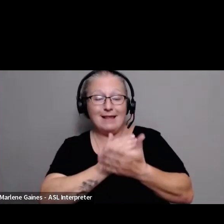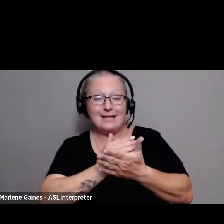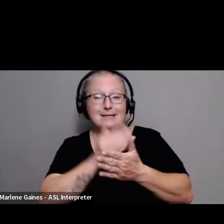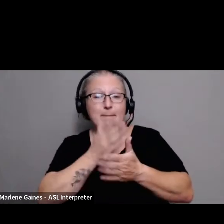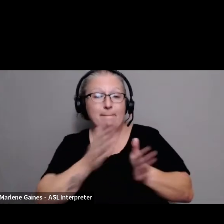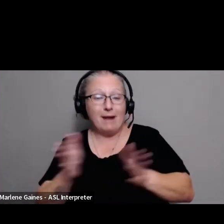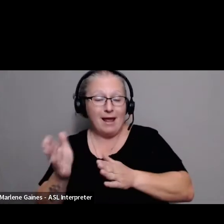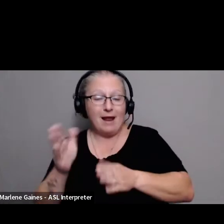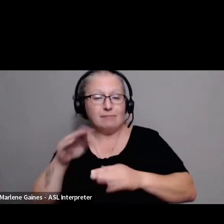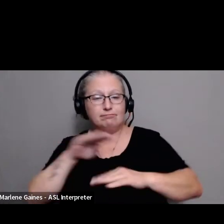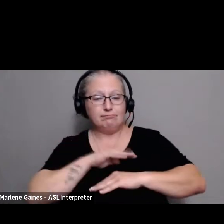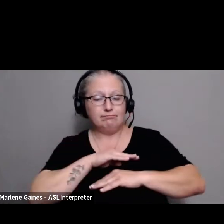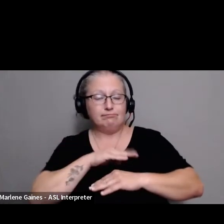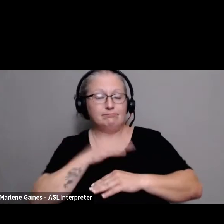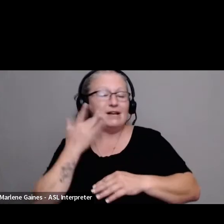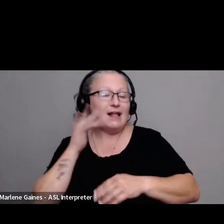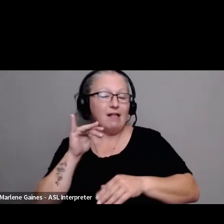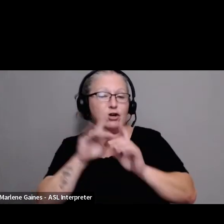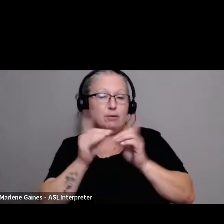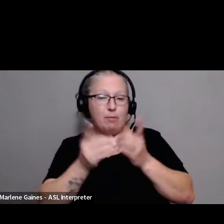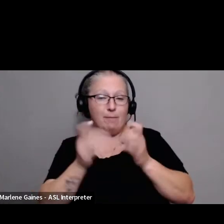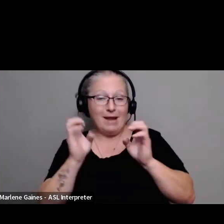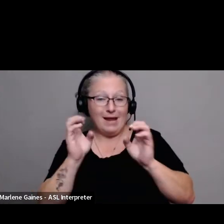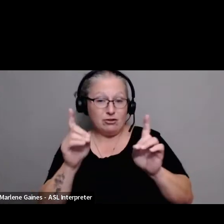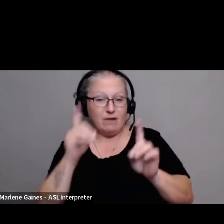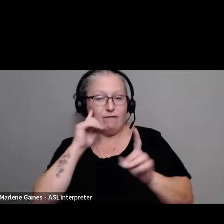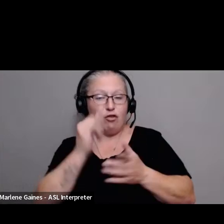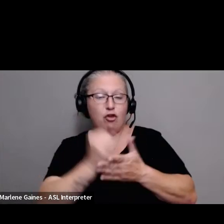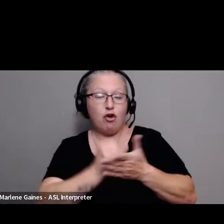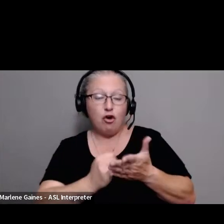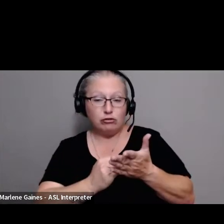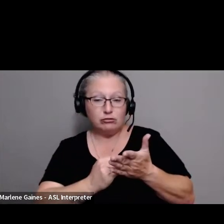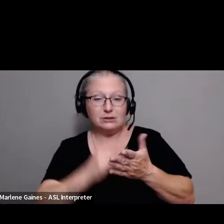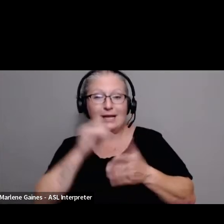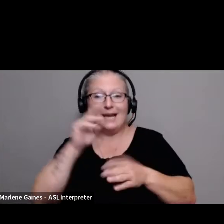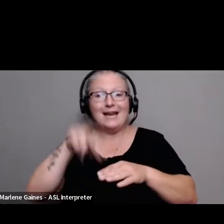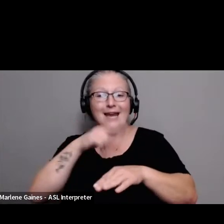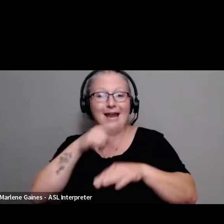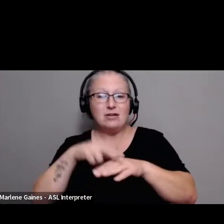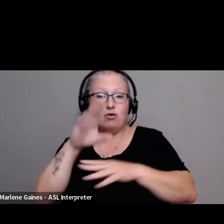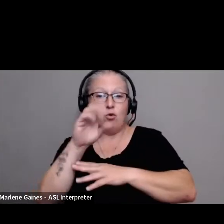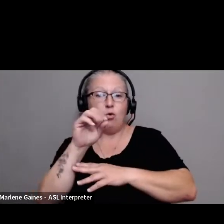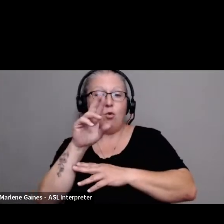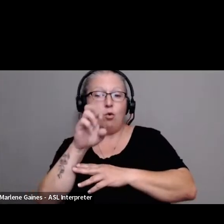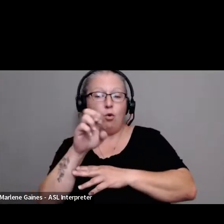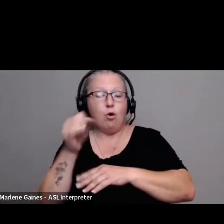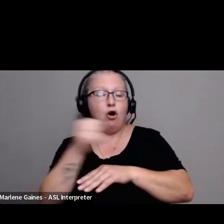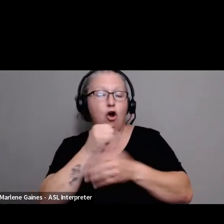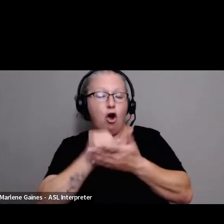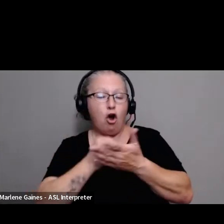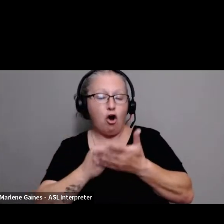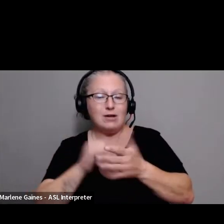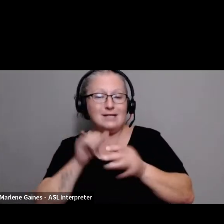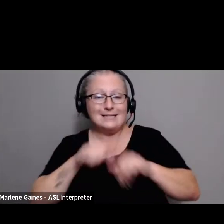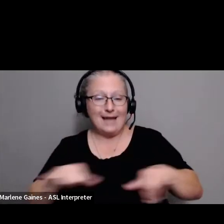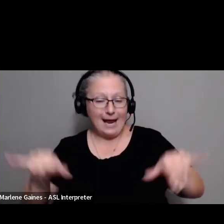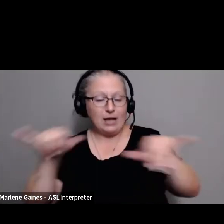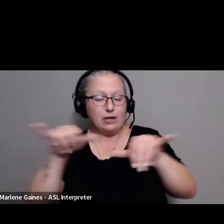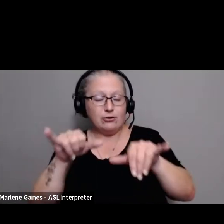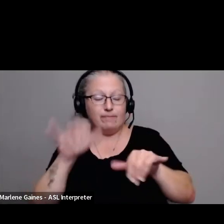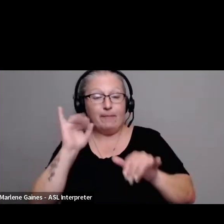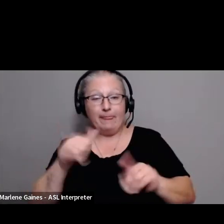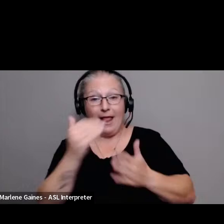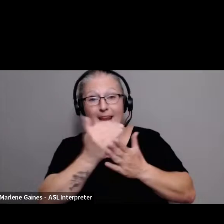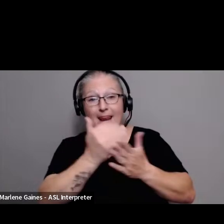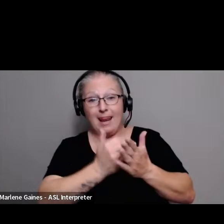satisfy the California Department of Education for the Arts and the National Core Art Standards. These lesson plans